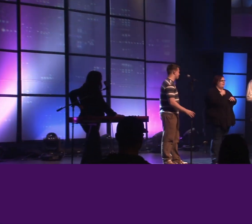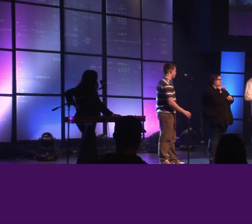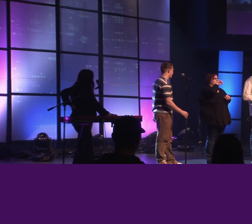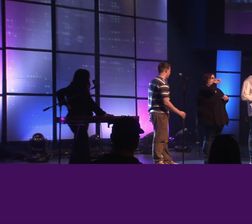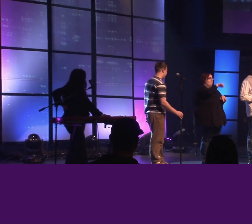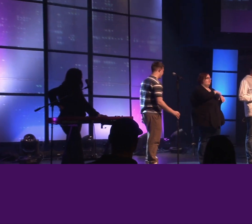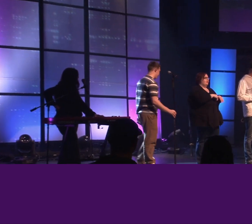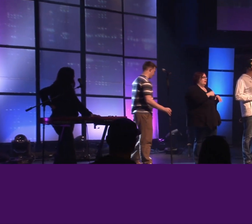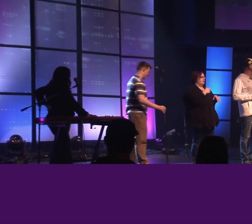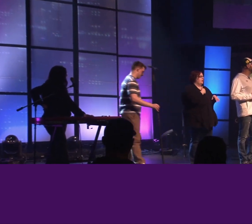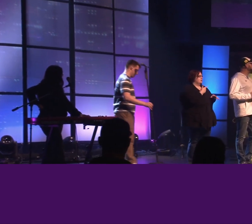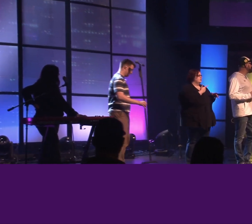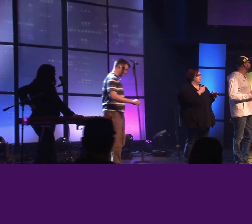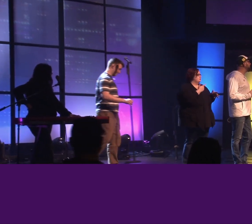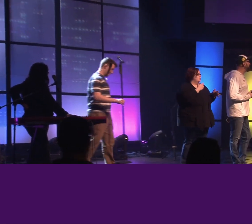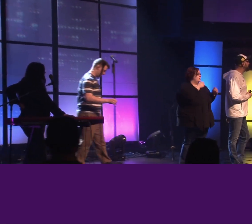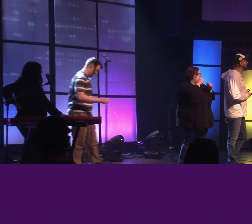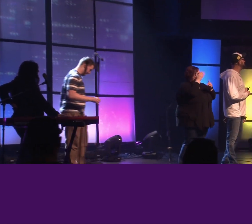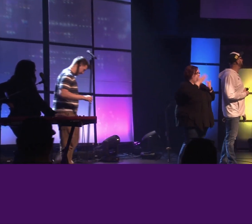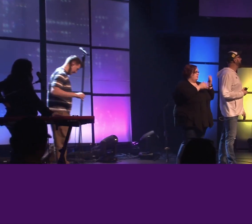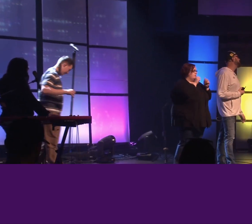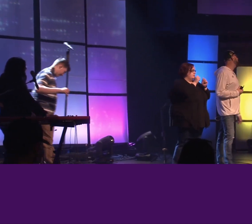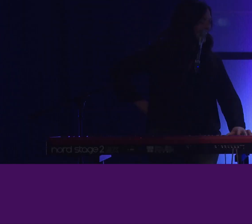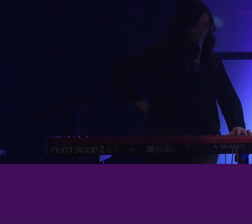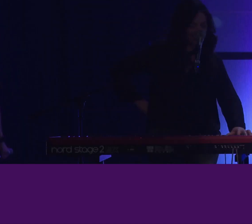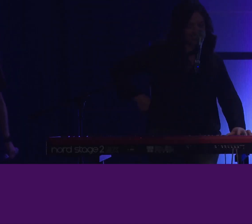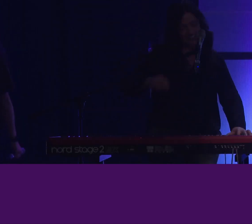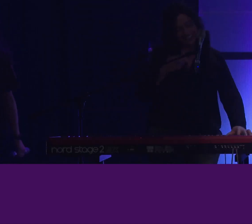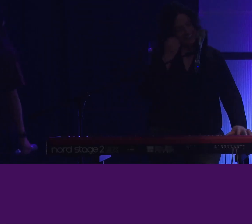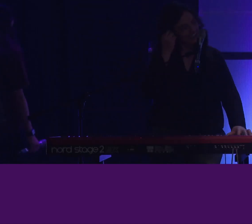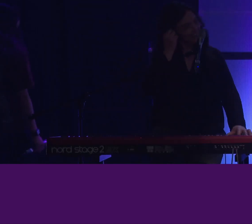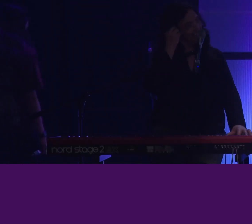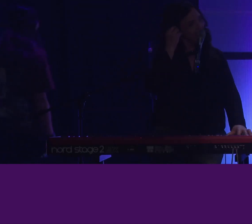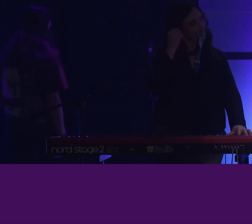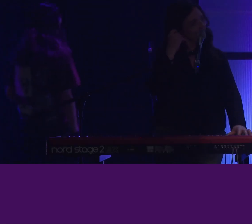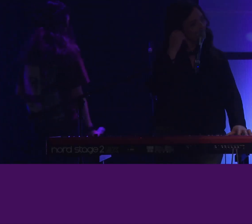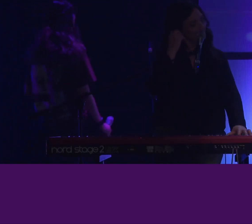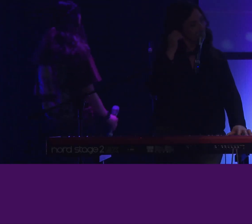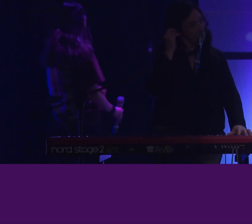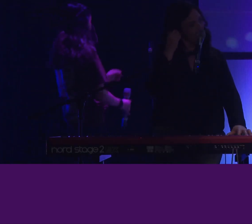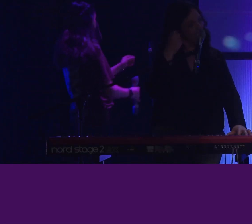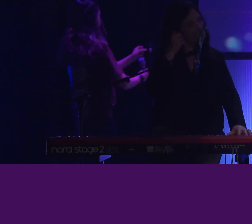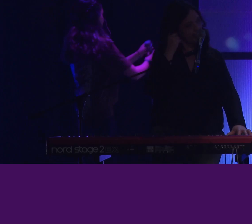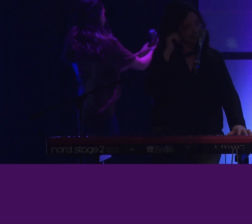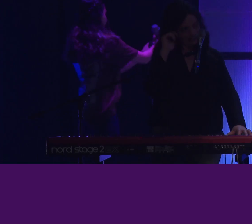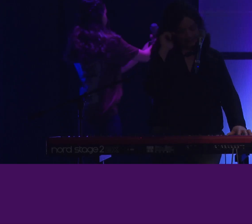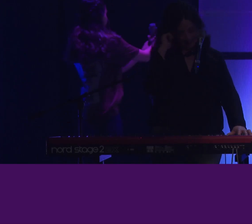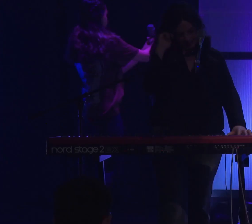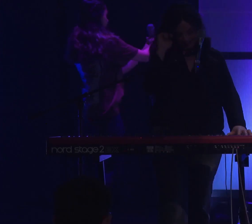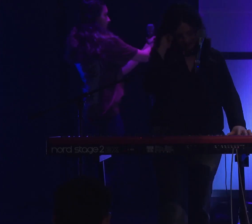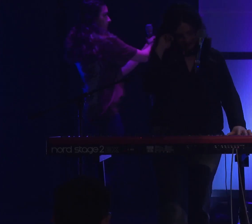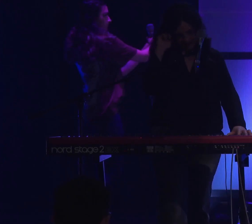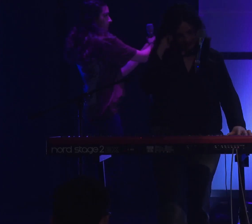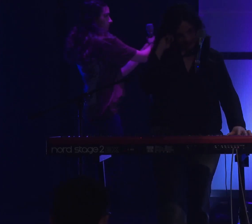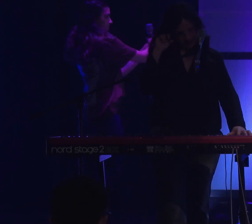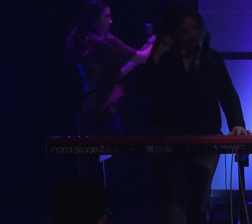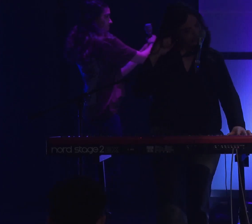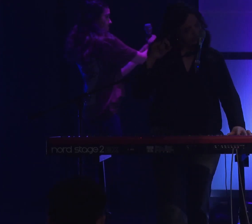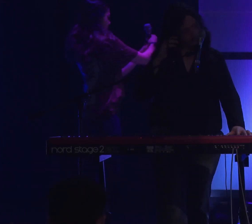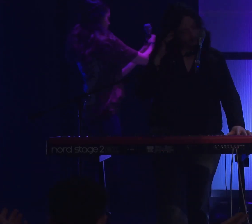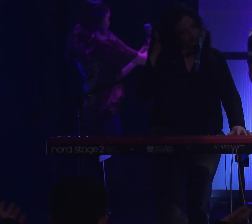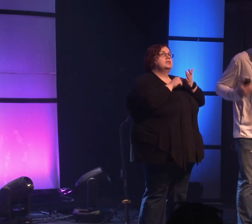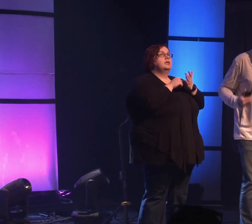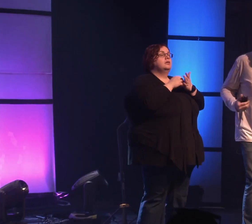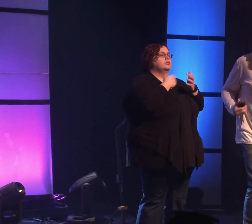Love it. Well, every week we end with a blessing. If you're a guest today, you can participate in the blessing however you like. Some people raise their arms. It's just kind of a symbol to receive